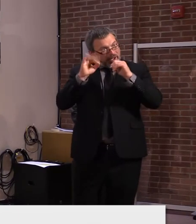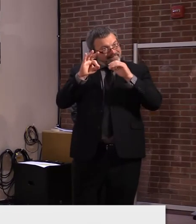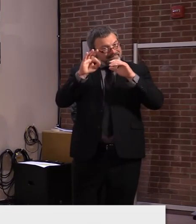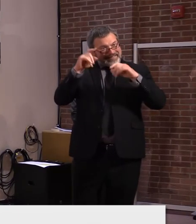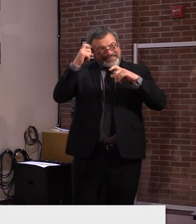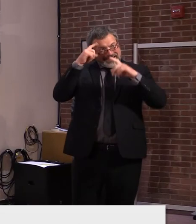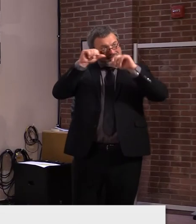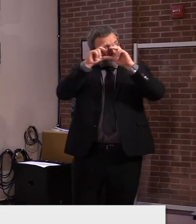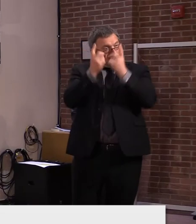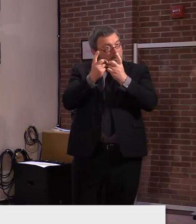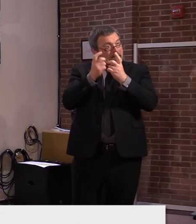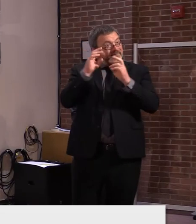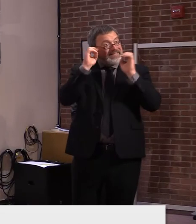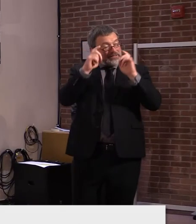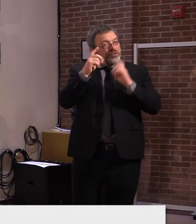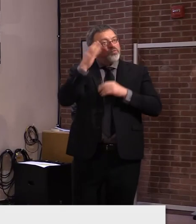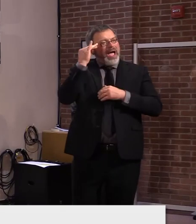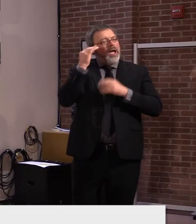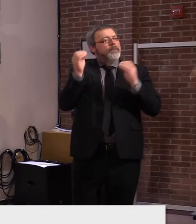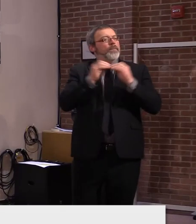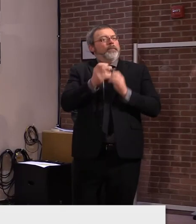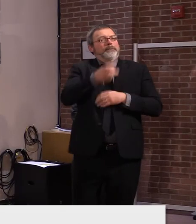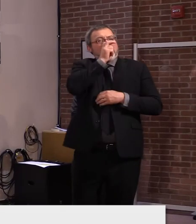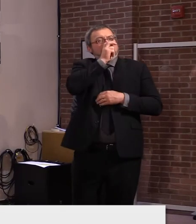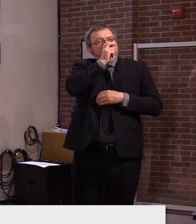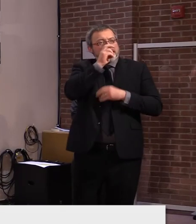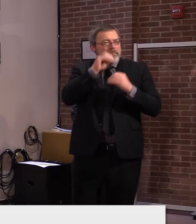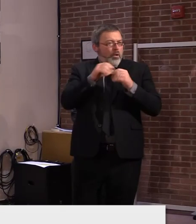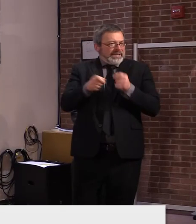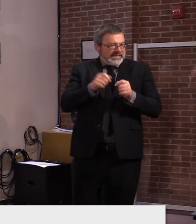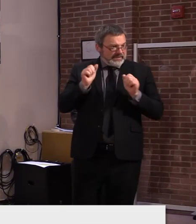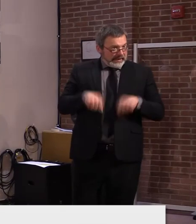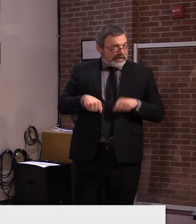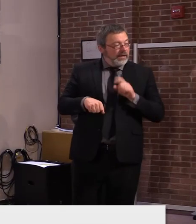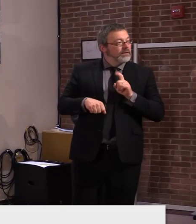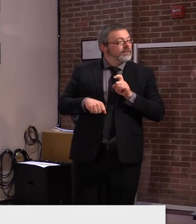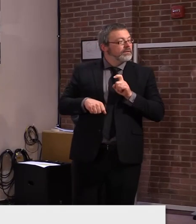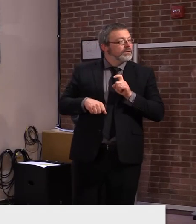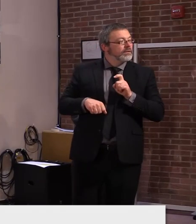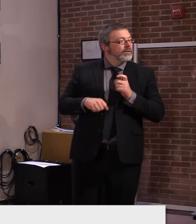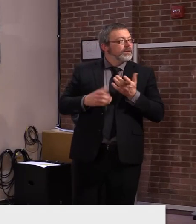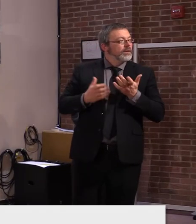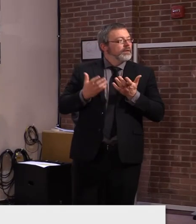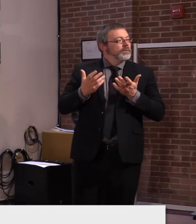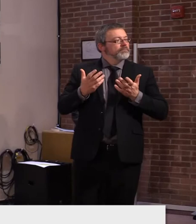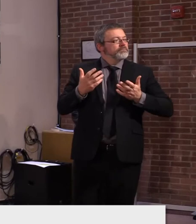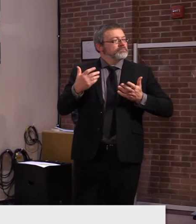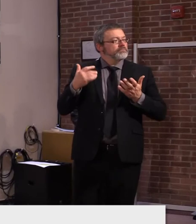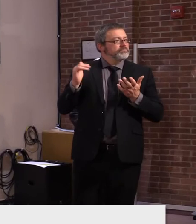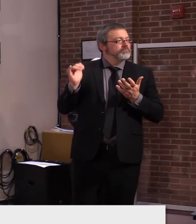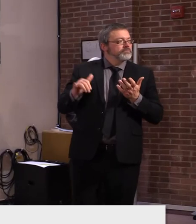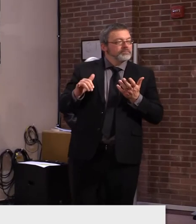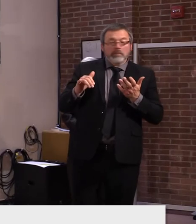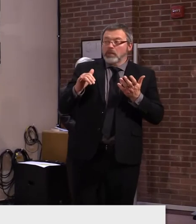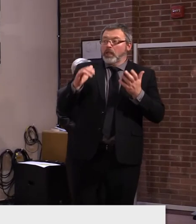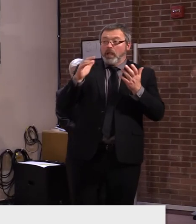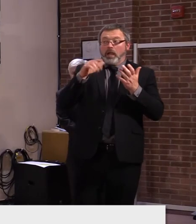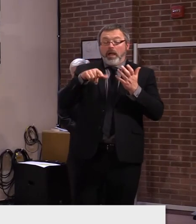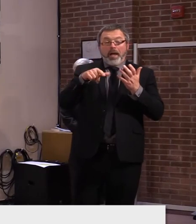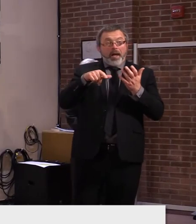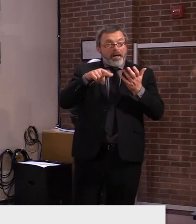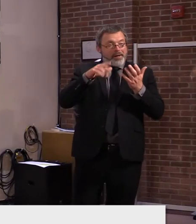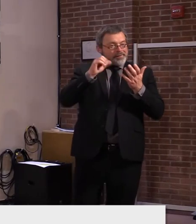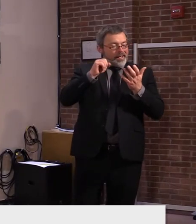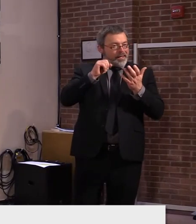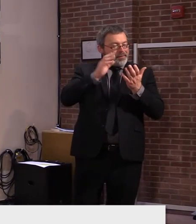Go ahead. Or at least maybe more transparency from the public's point of view? Well, it's a hypothetical. I mean, it's